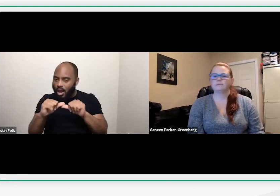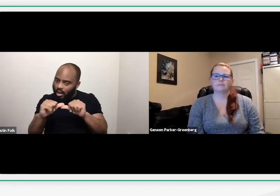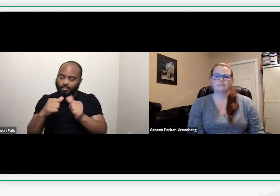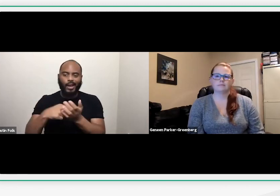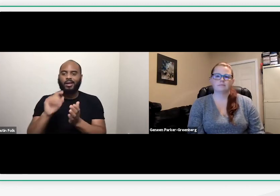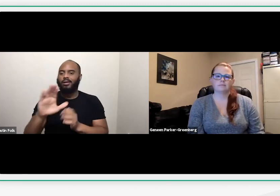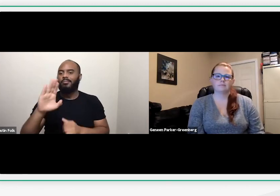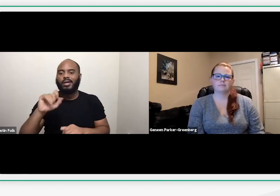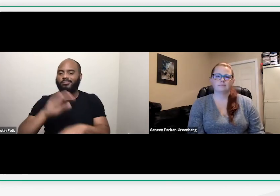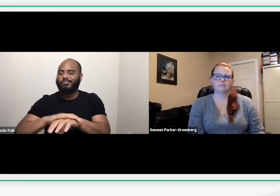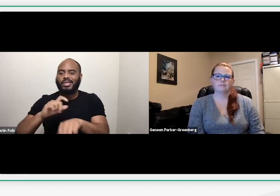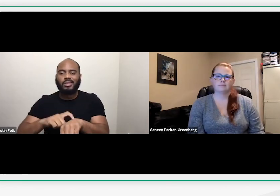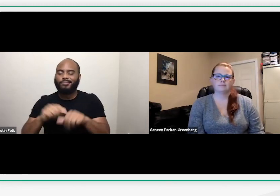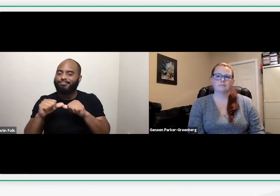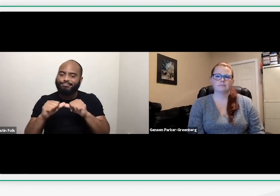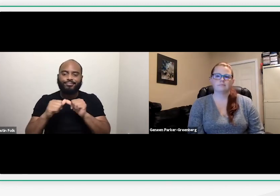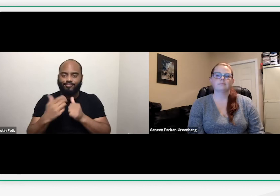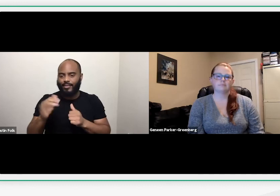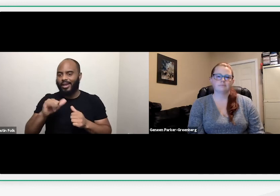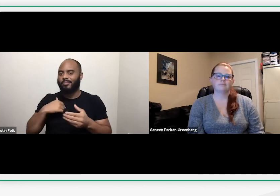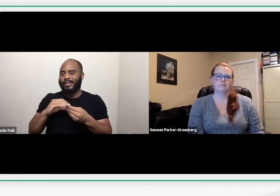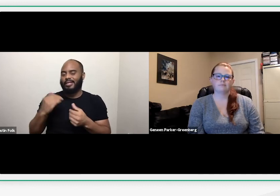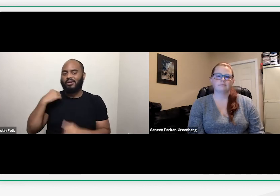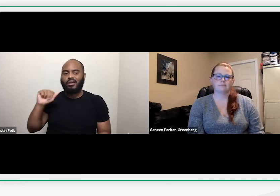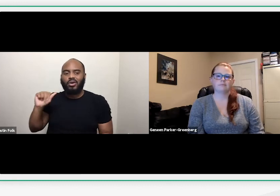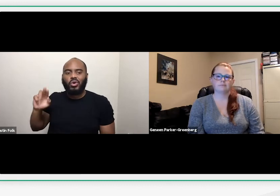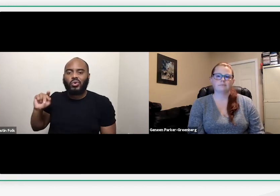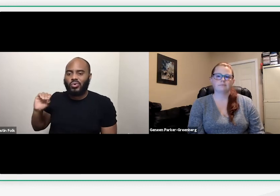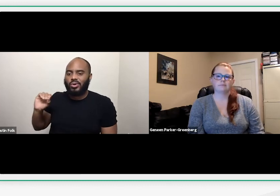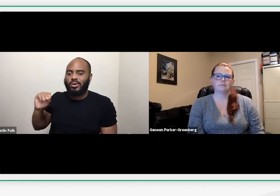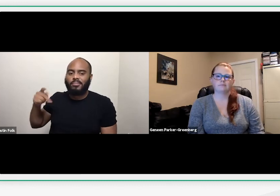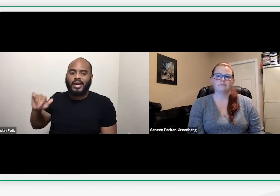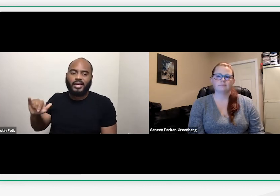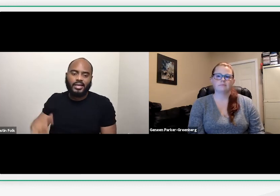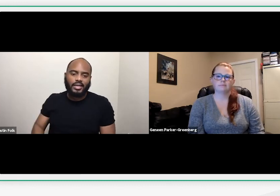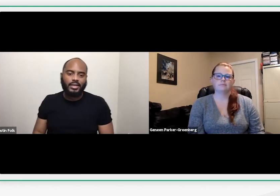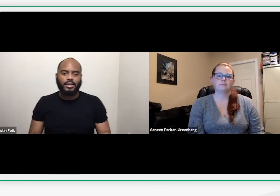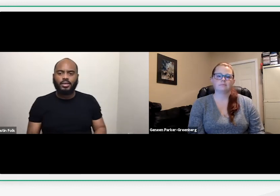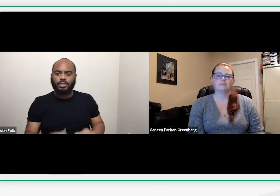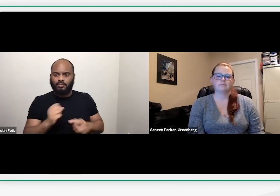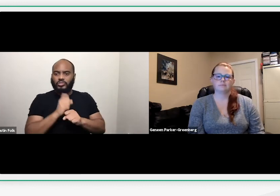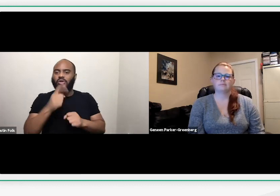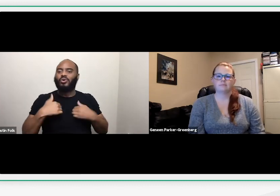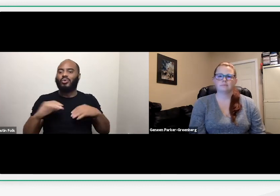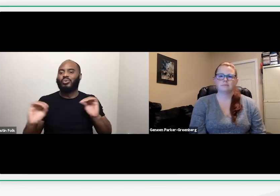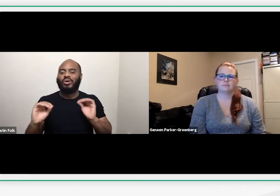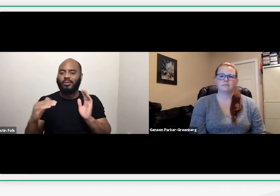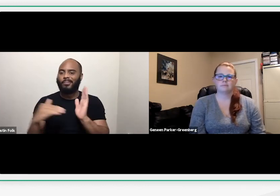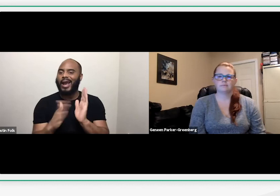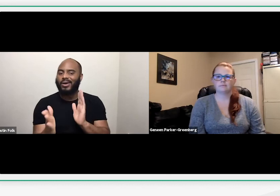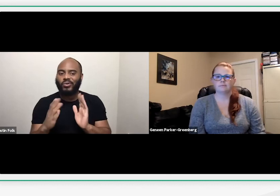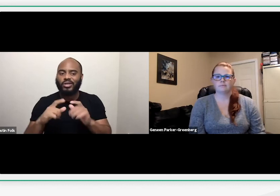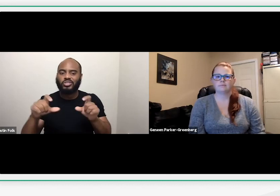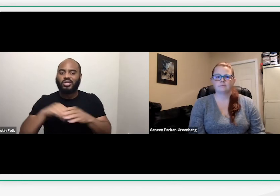because you want to be in the good or excellent category. And some of these items are just paying your bills on time. Again, you can do